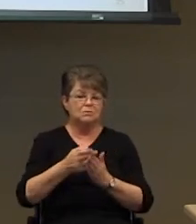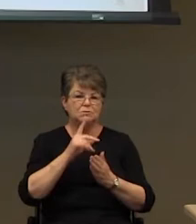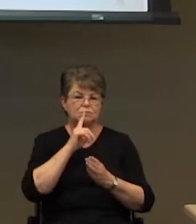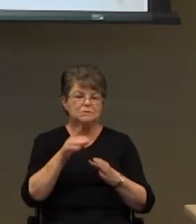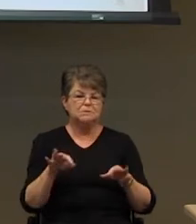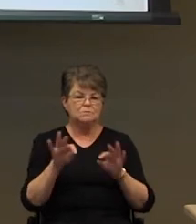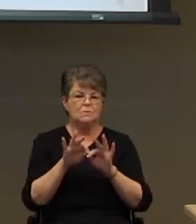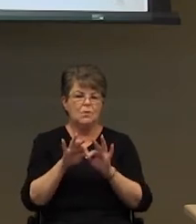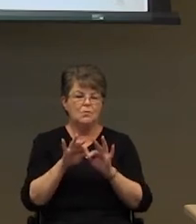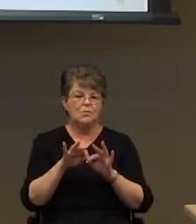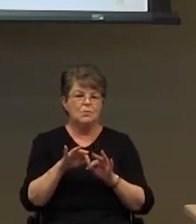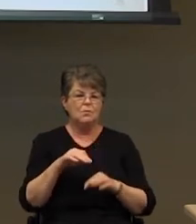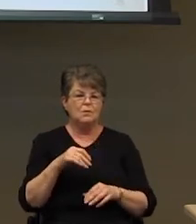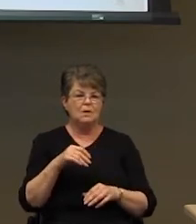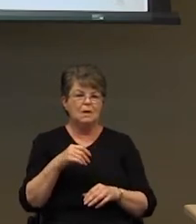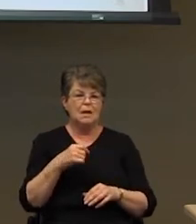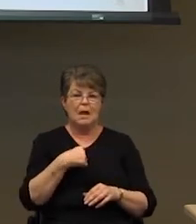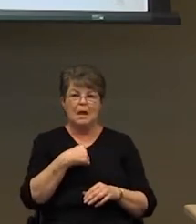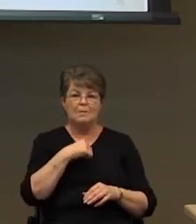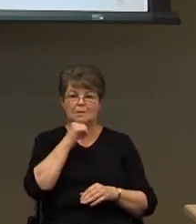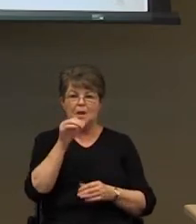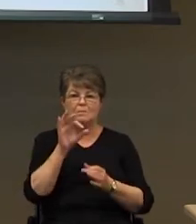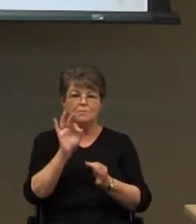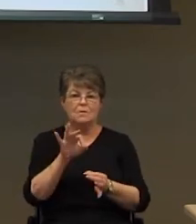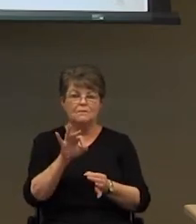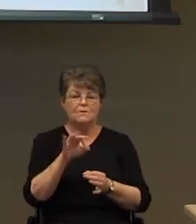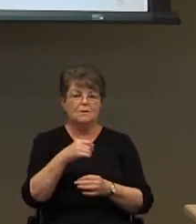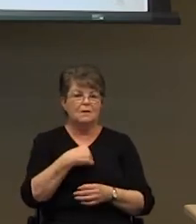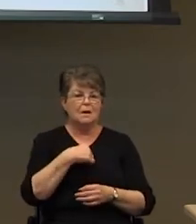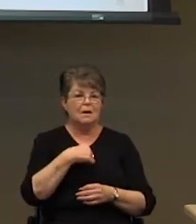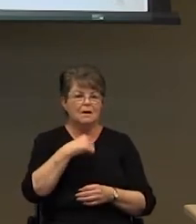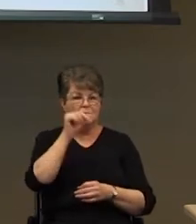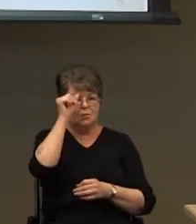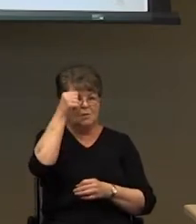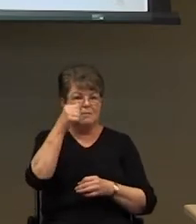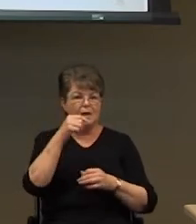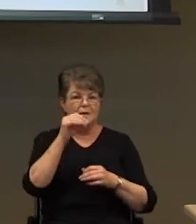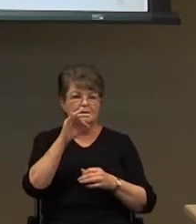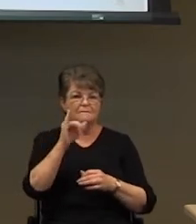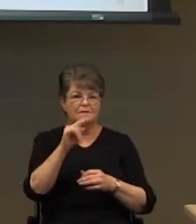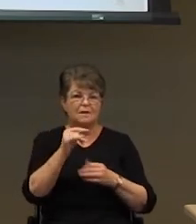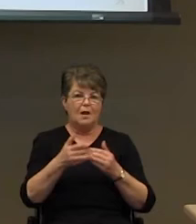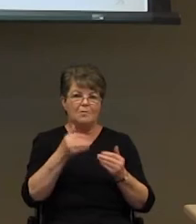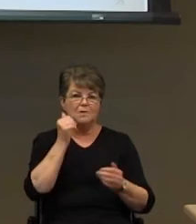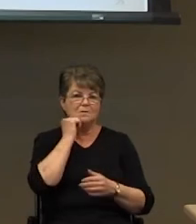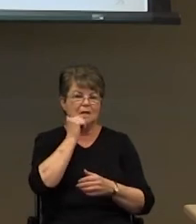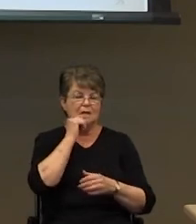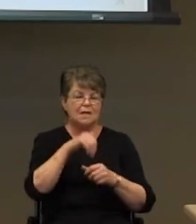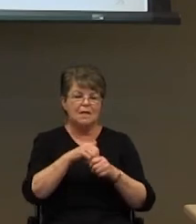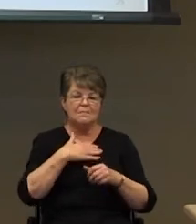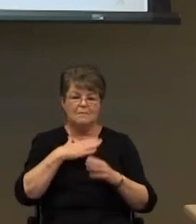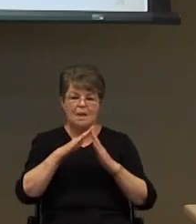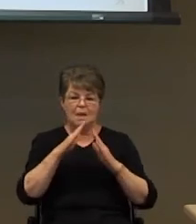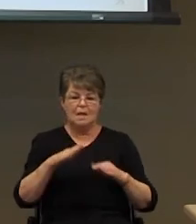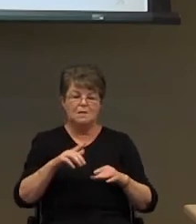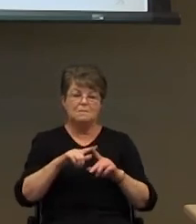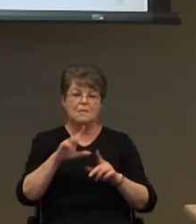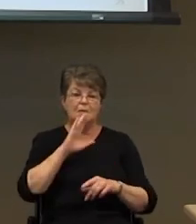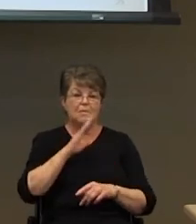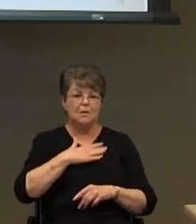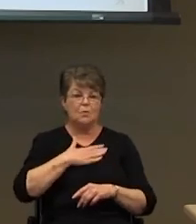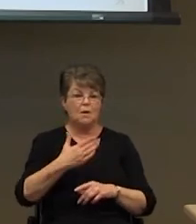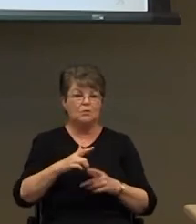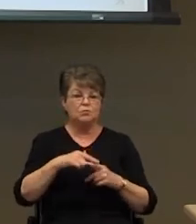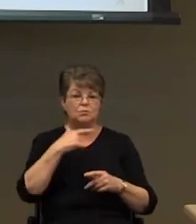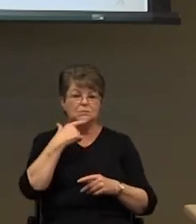important. You know I'm not perfect. I'm reminded of it almost daily at my house. But being willing to say that out loud is a